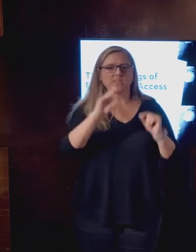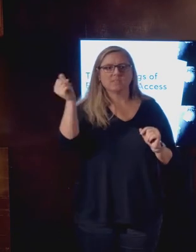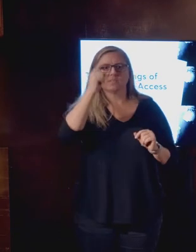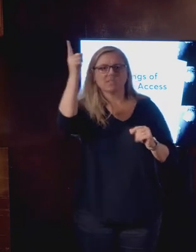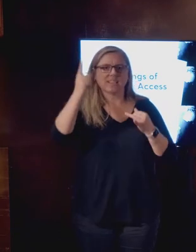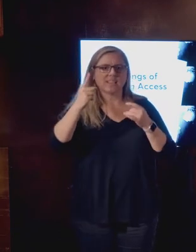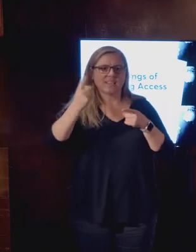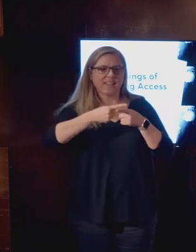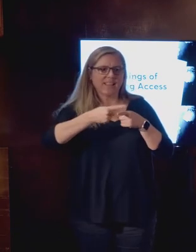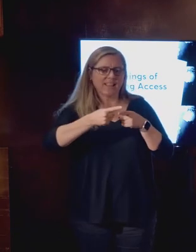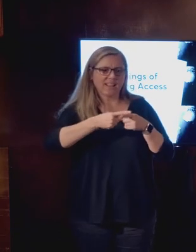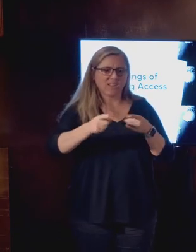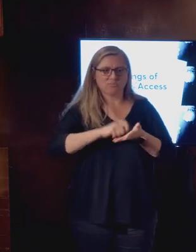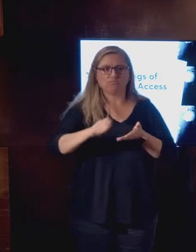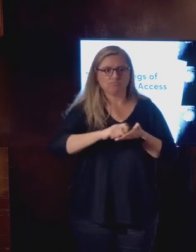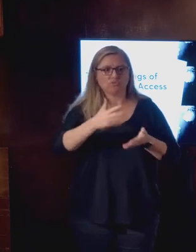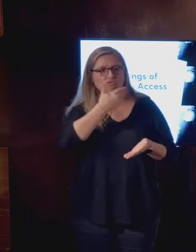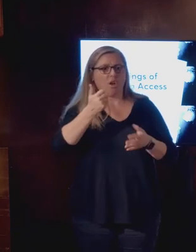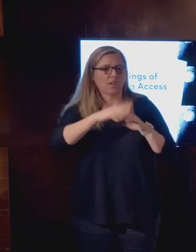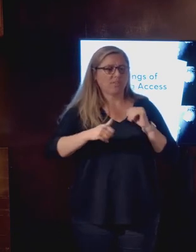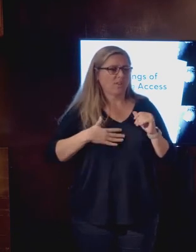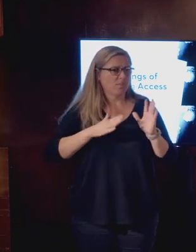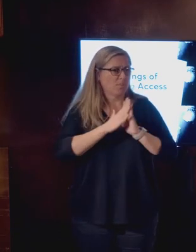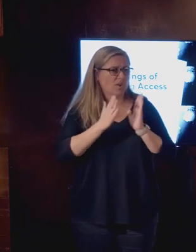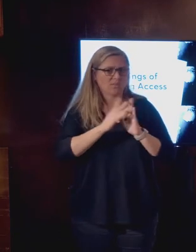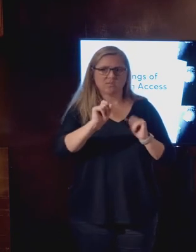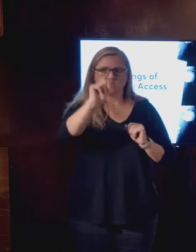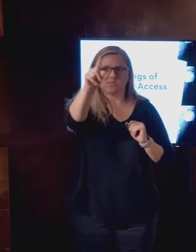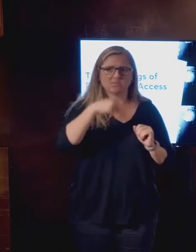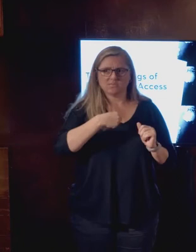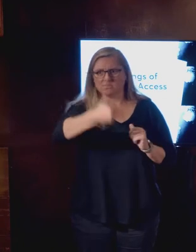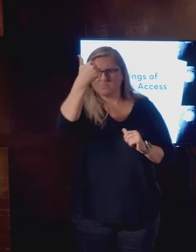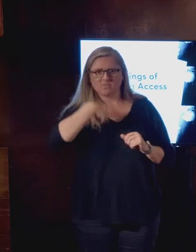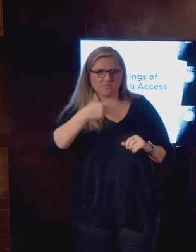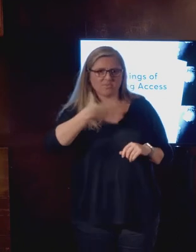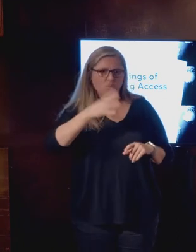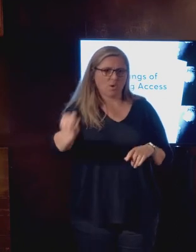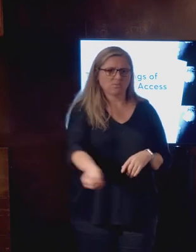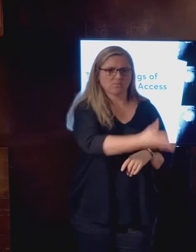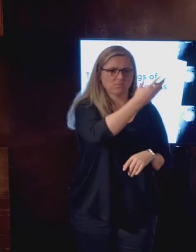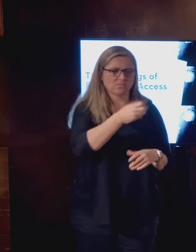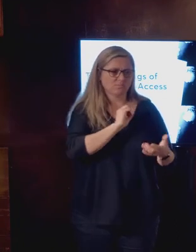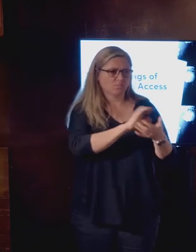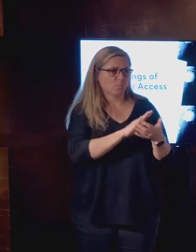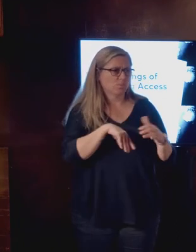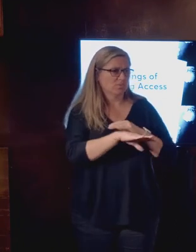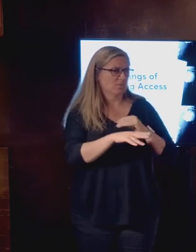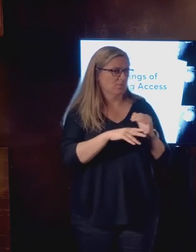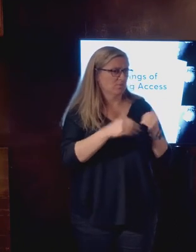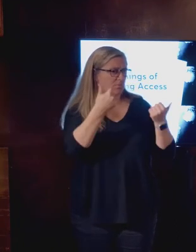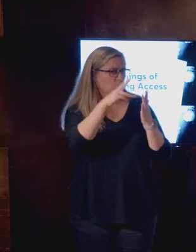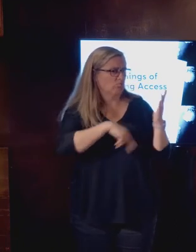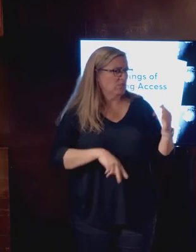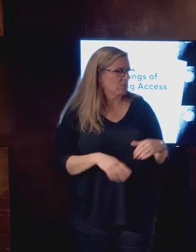someone in England who wrote something really nice about my book, and I just messaged him and said, hey, if you want to, could you consider putting that on Goodreads, you